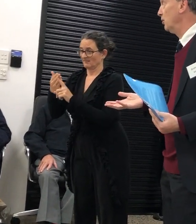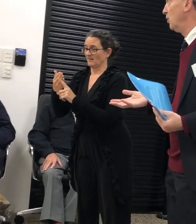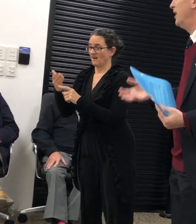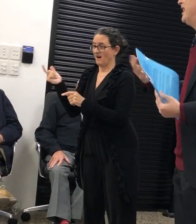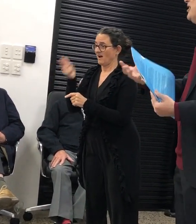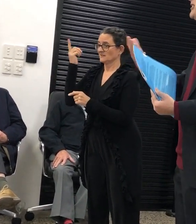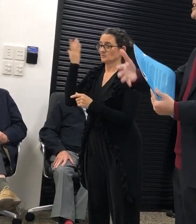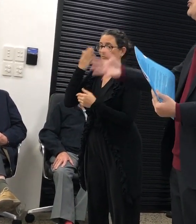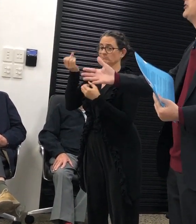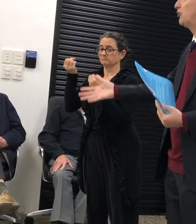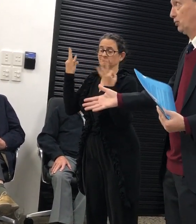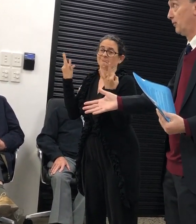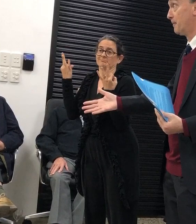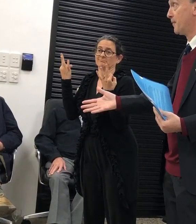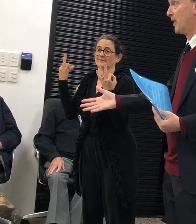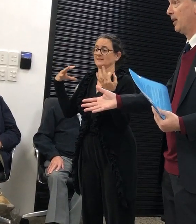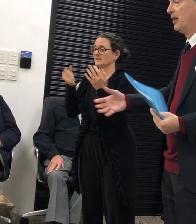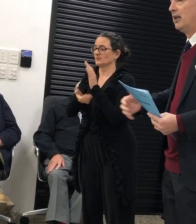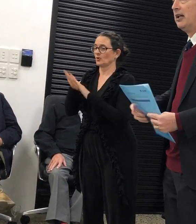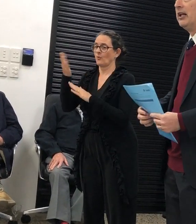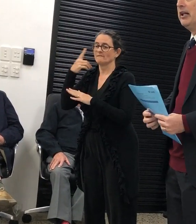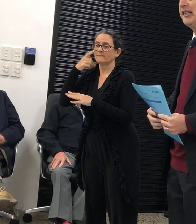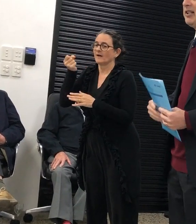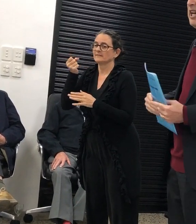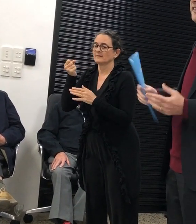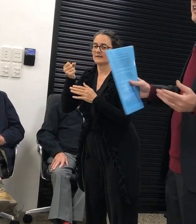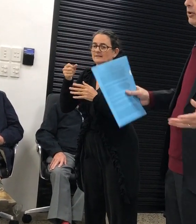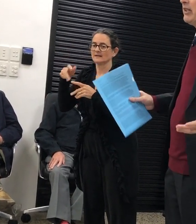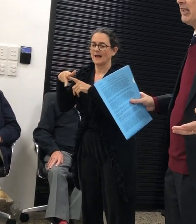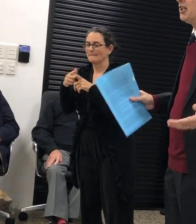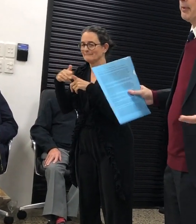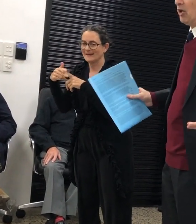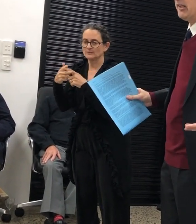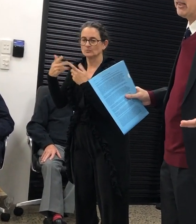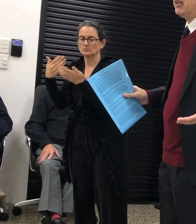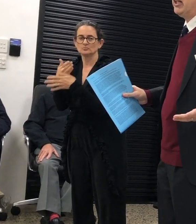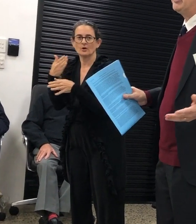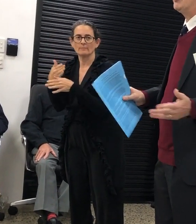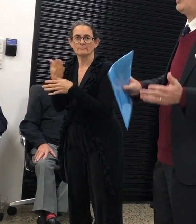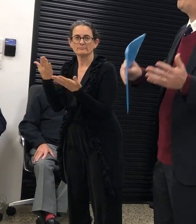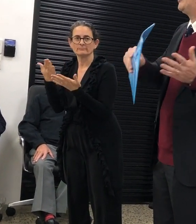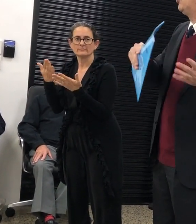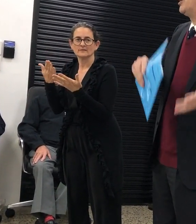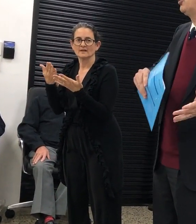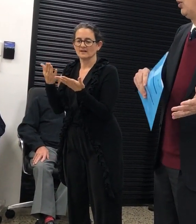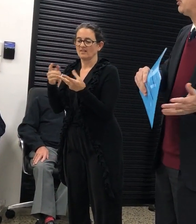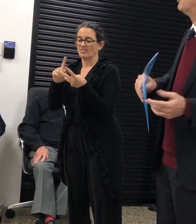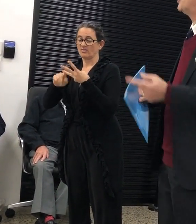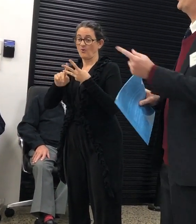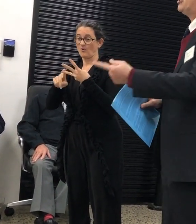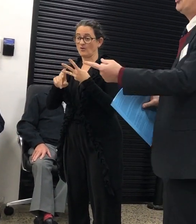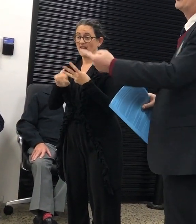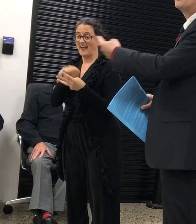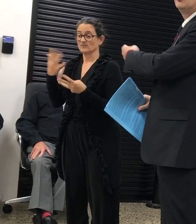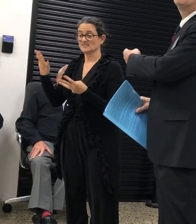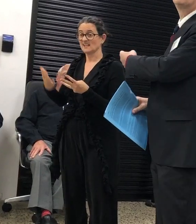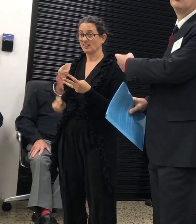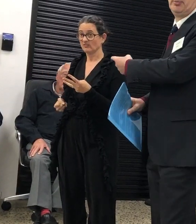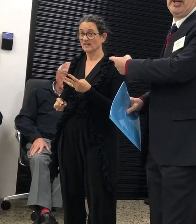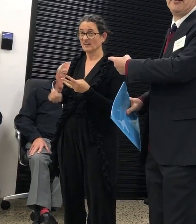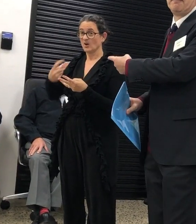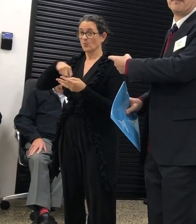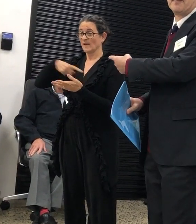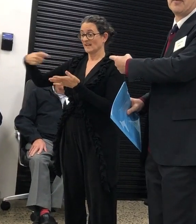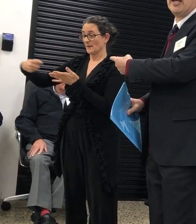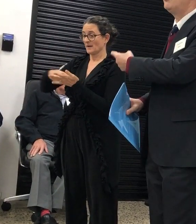anything at all. We need a secondary school. He said, our salaries here, to be honest, he said, we're paid 1/4 of what the teachers at the local